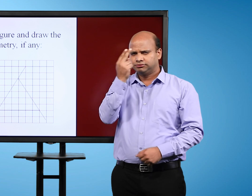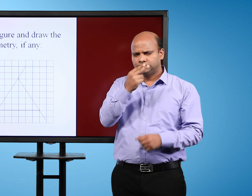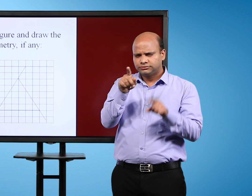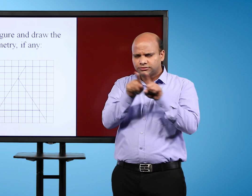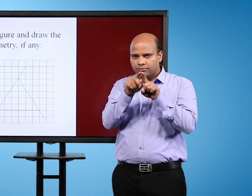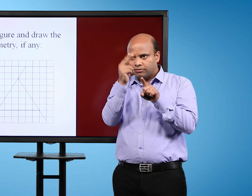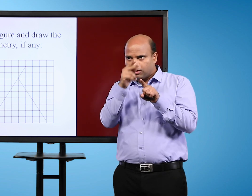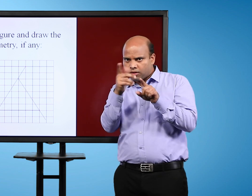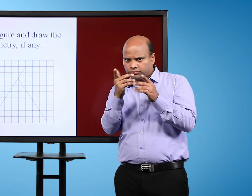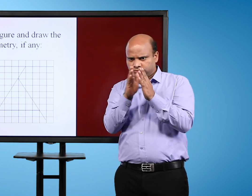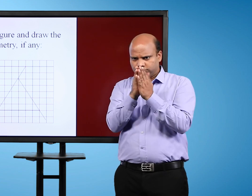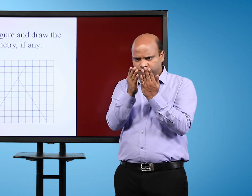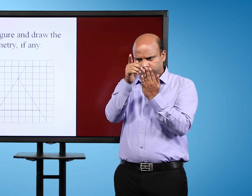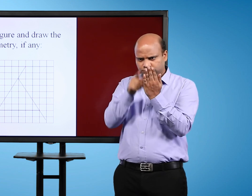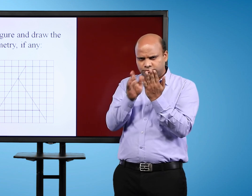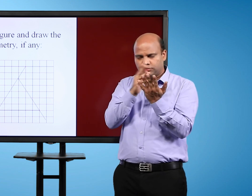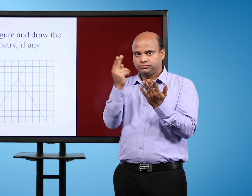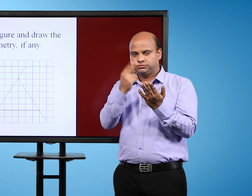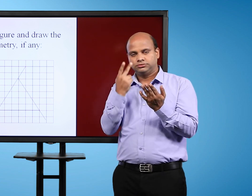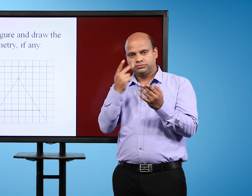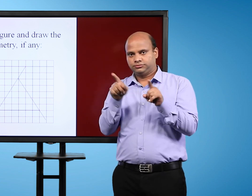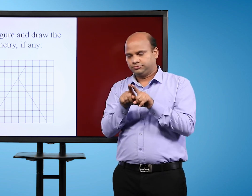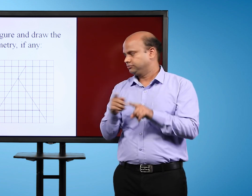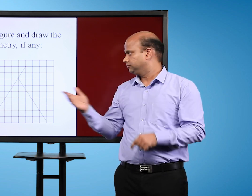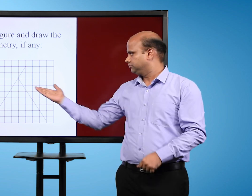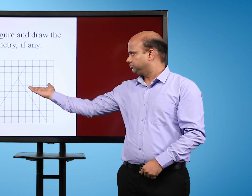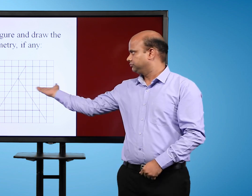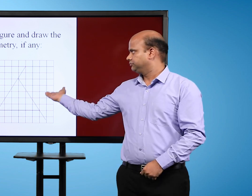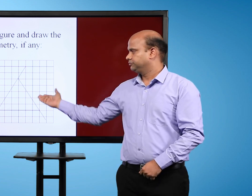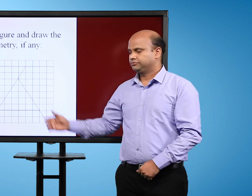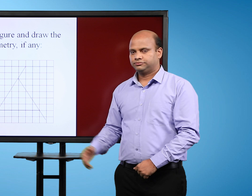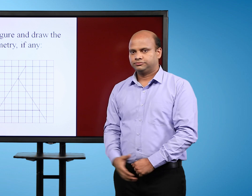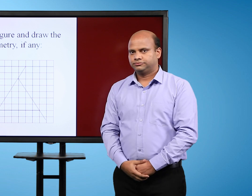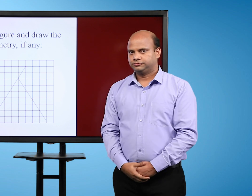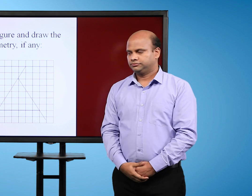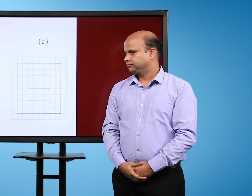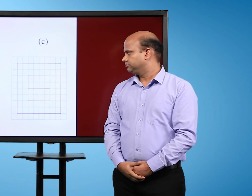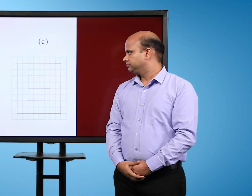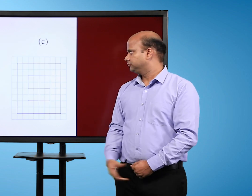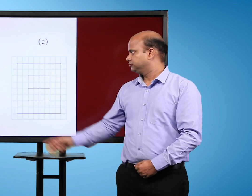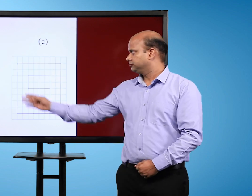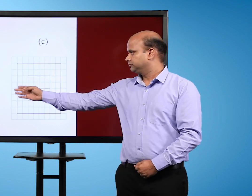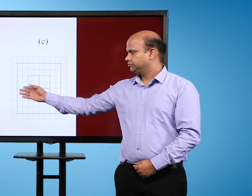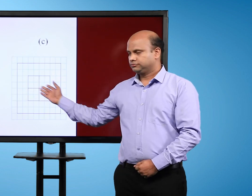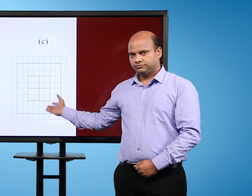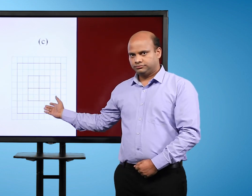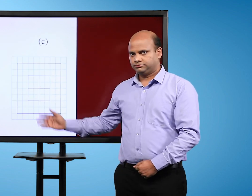Trace each figure and draw the lines of symmetry, if any. We have 6 figures given here as A,